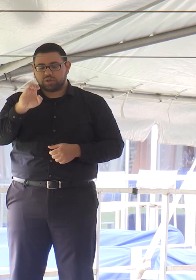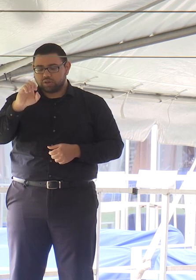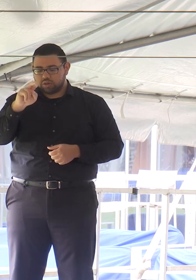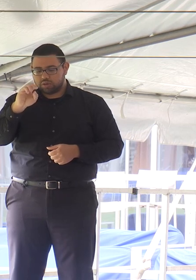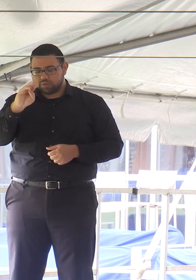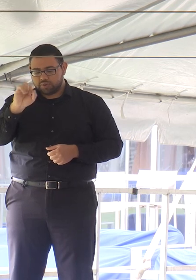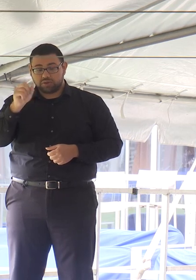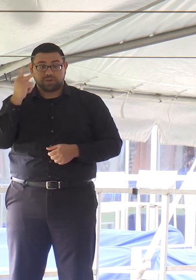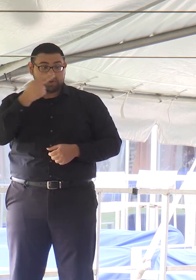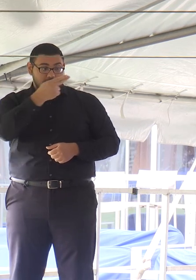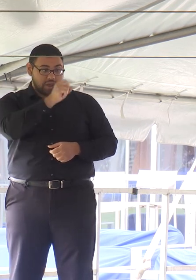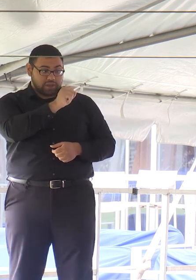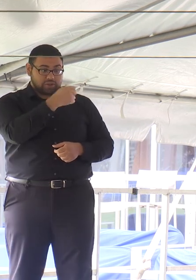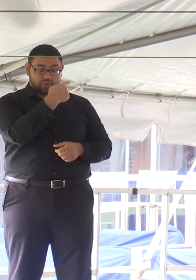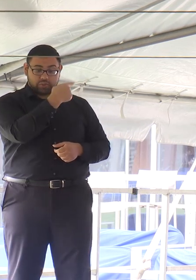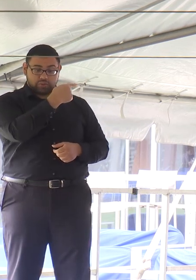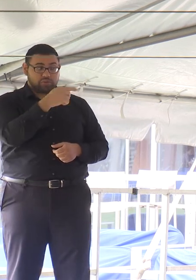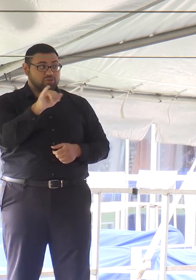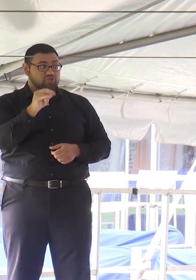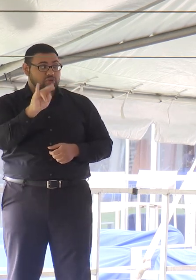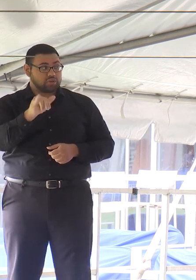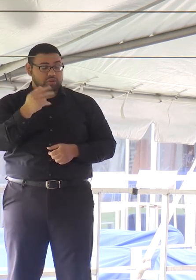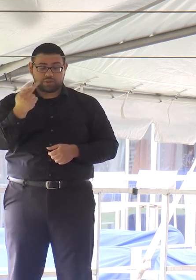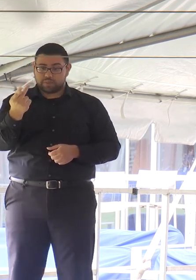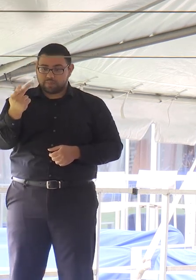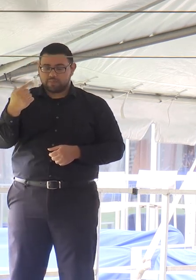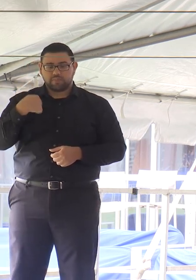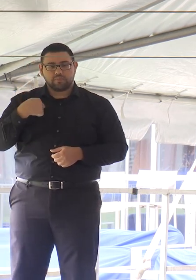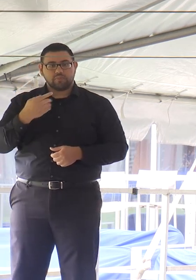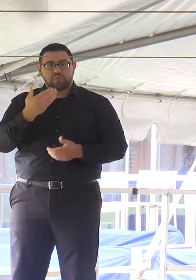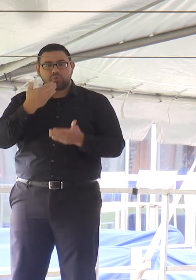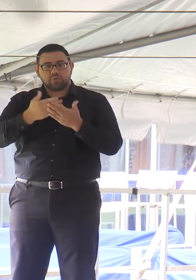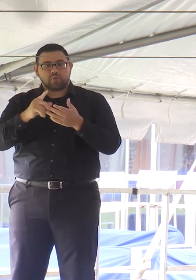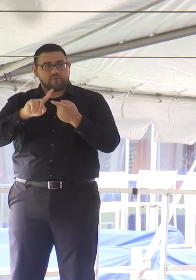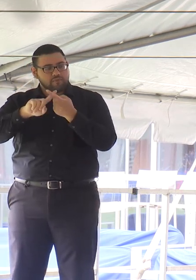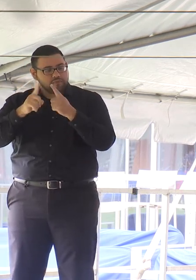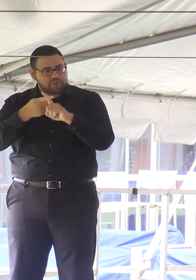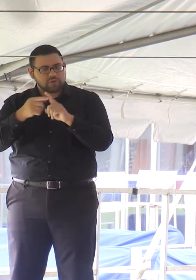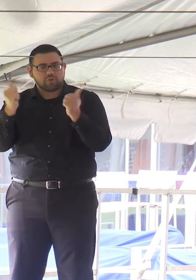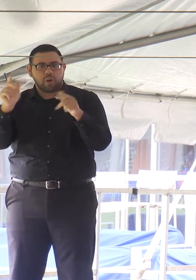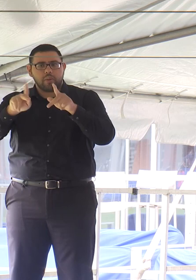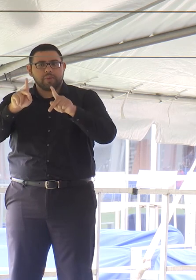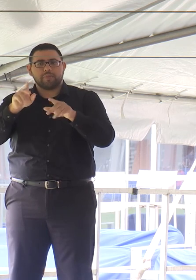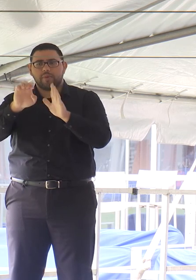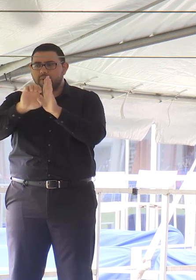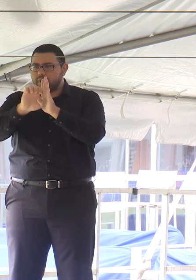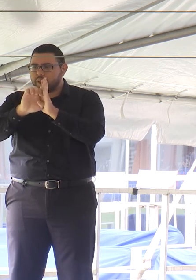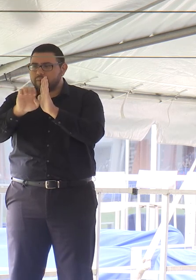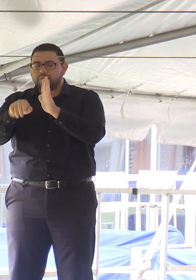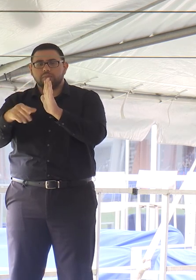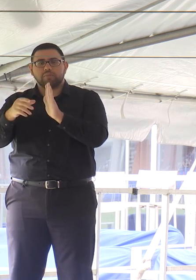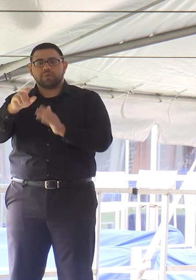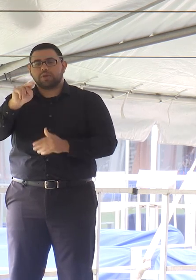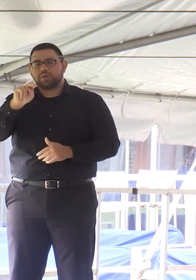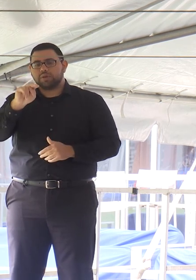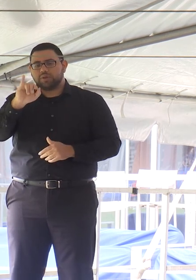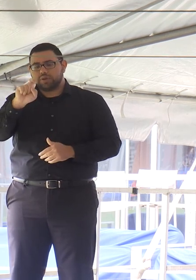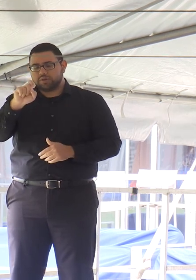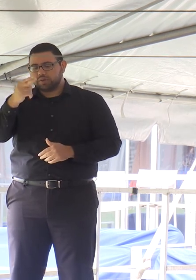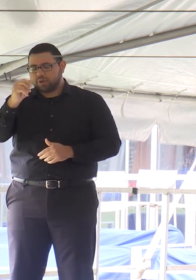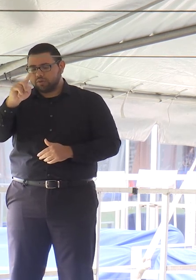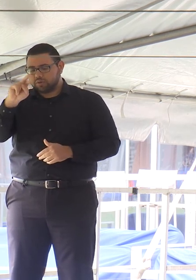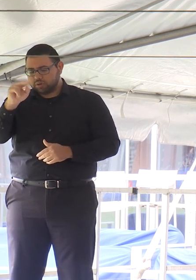you see his name on the high school ladder. Johnny and I became really good friends. All the people in Edinburgh, Nix Harrington, who the